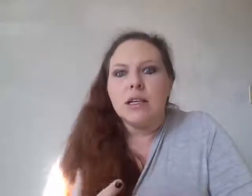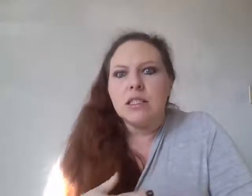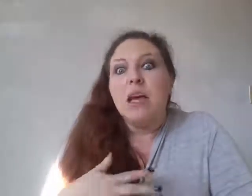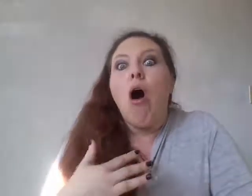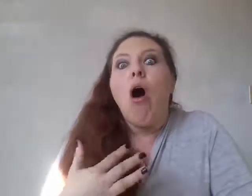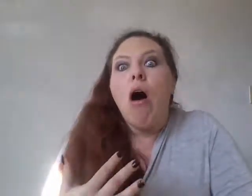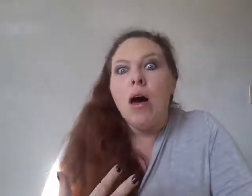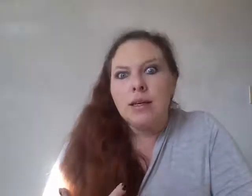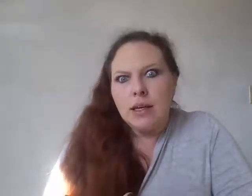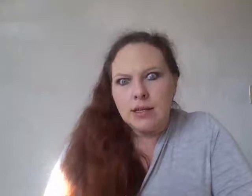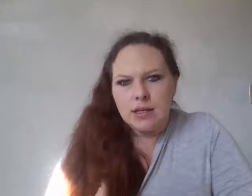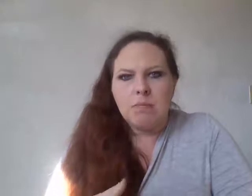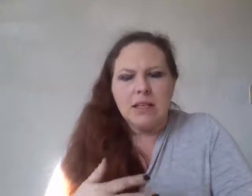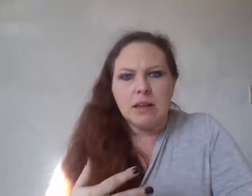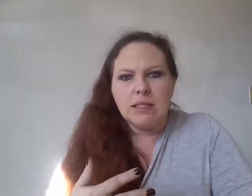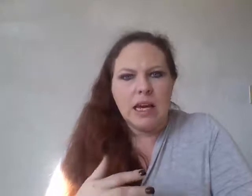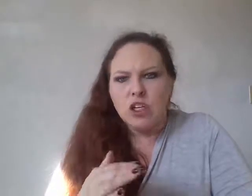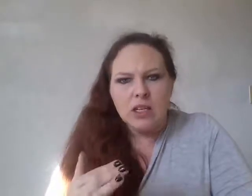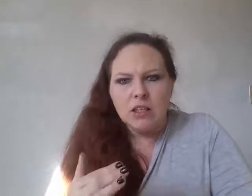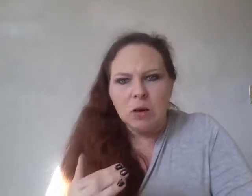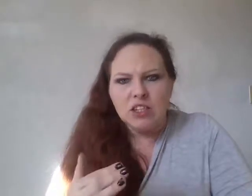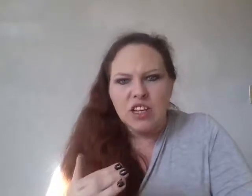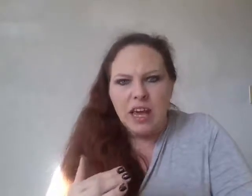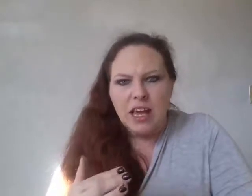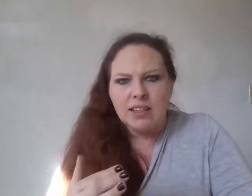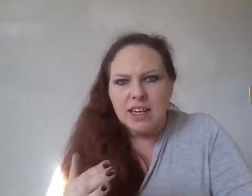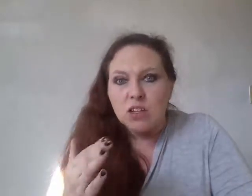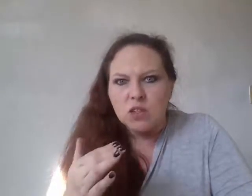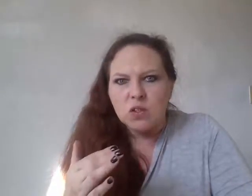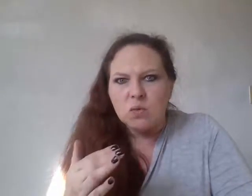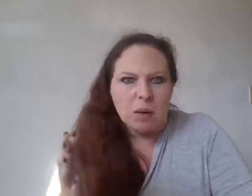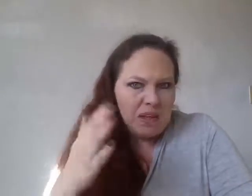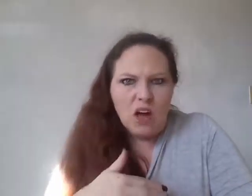honest, basically saying, don't tell us what you're saying, tell us something else.